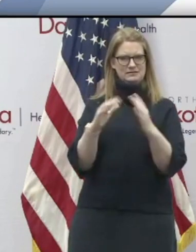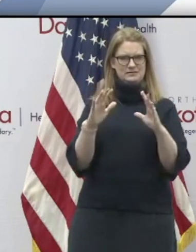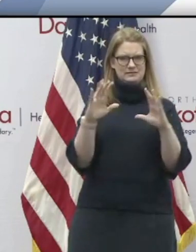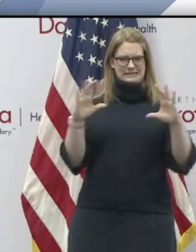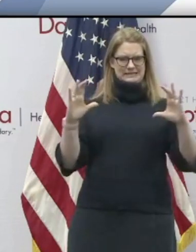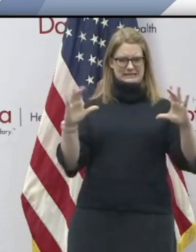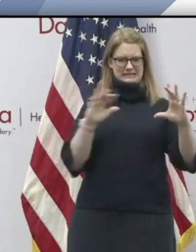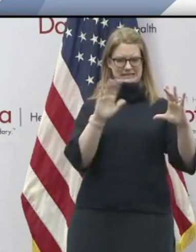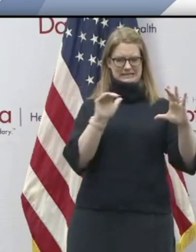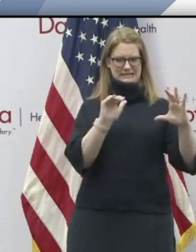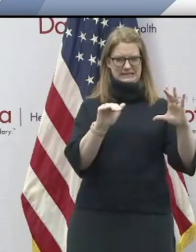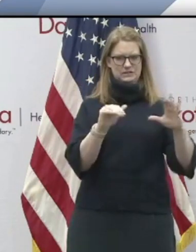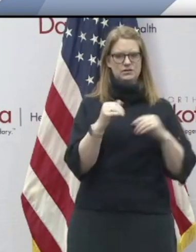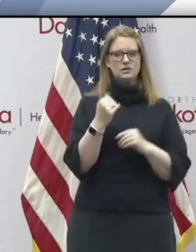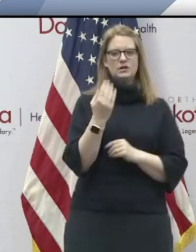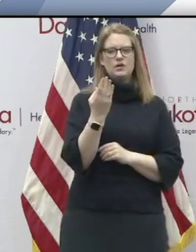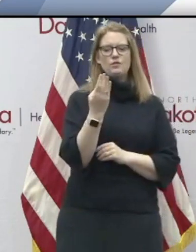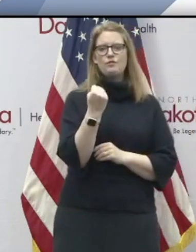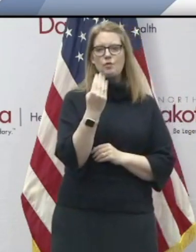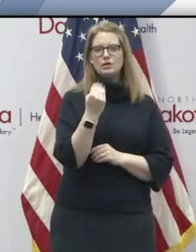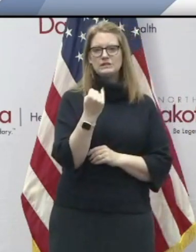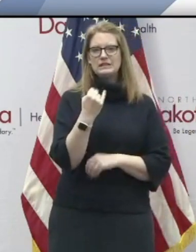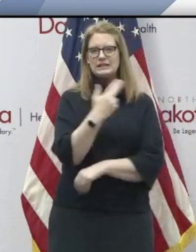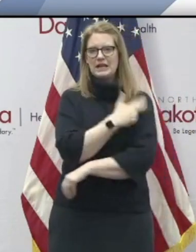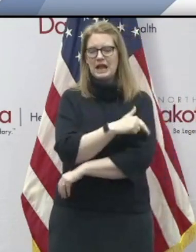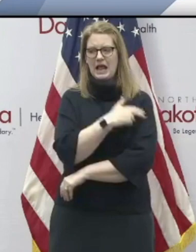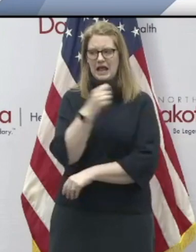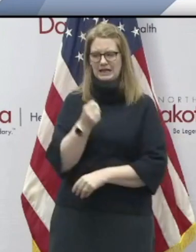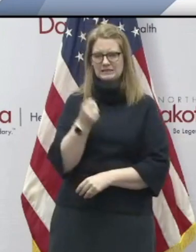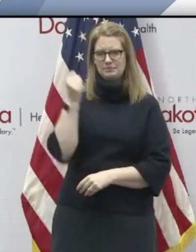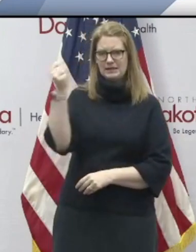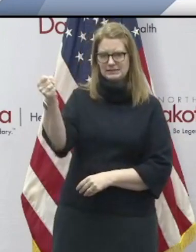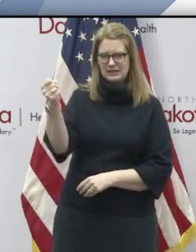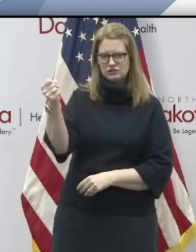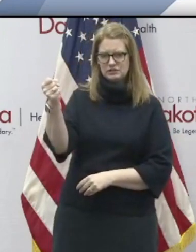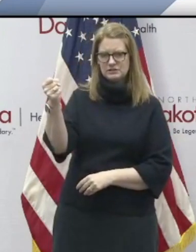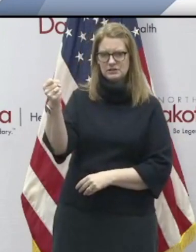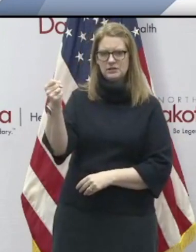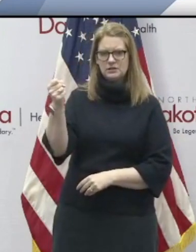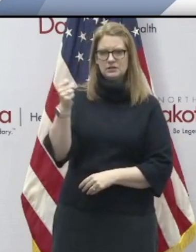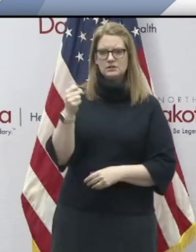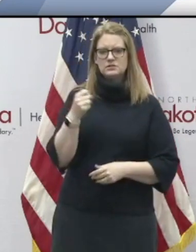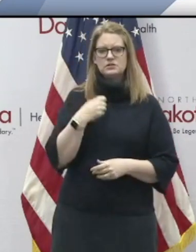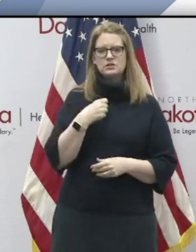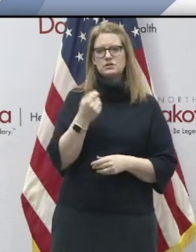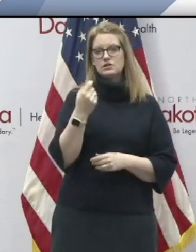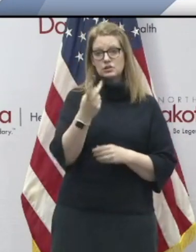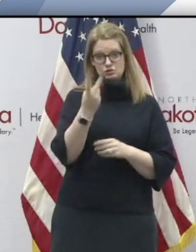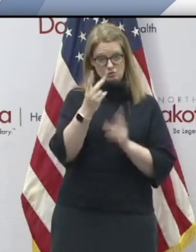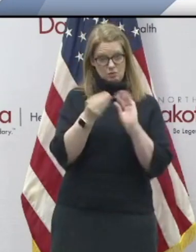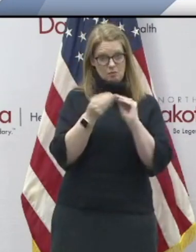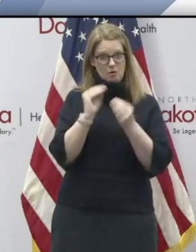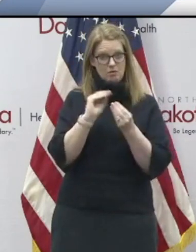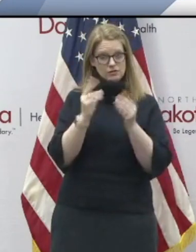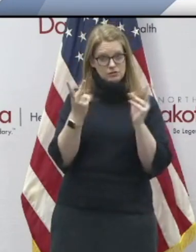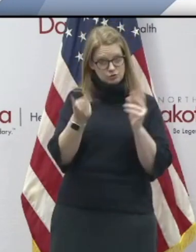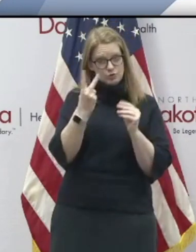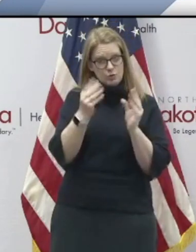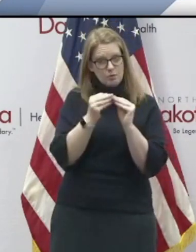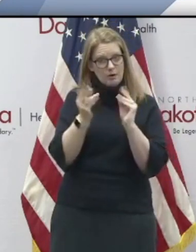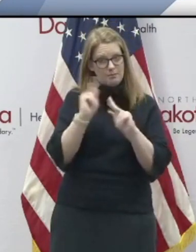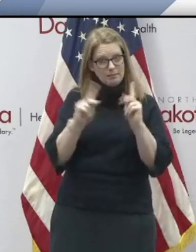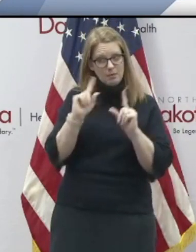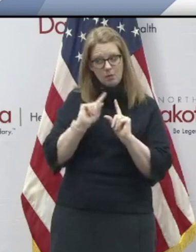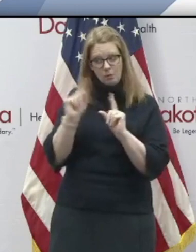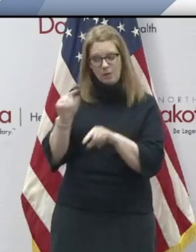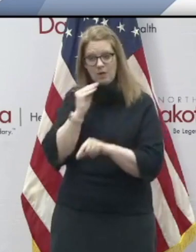that, which is 14 hospitalizations. This is the net, so there's 2 more discharges. So the good news is